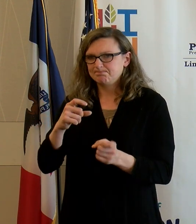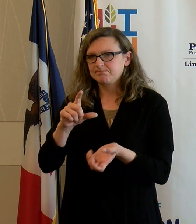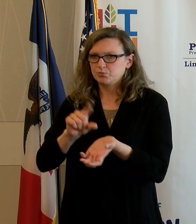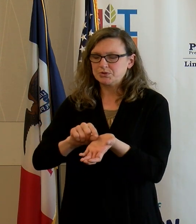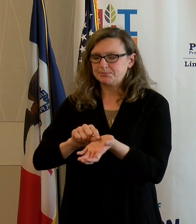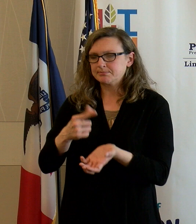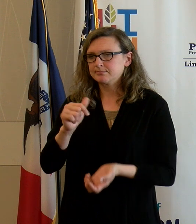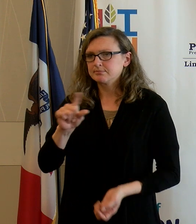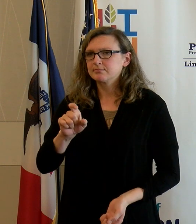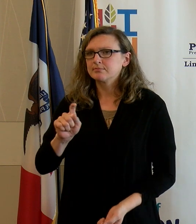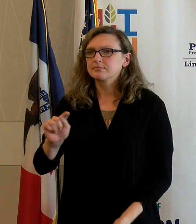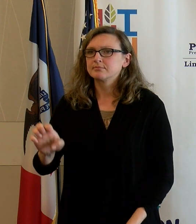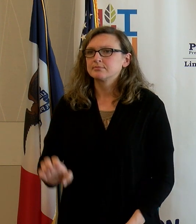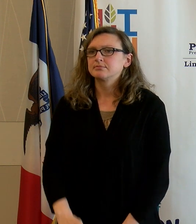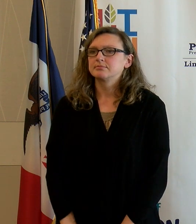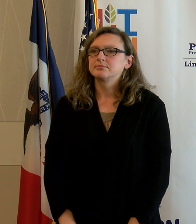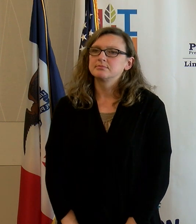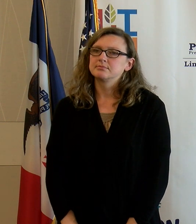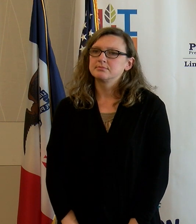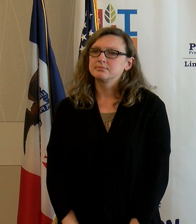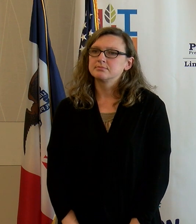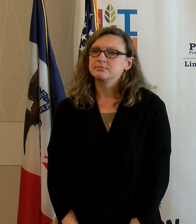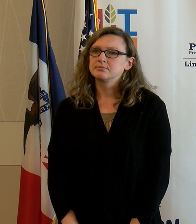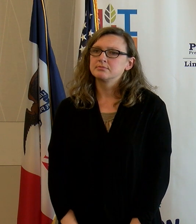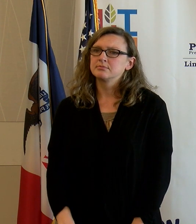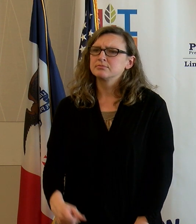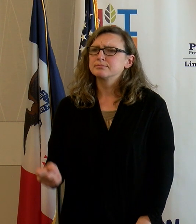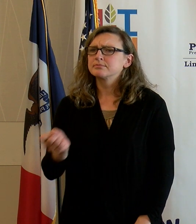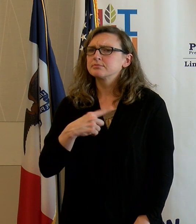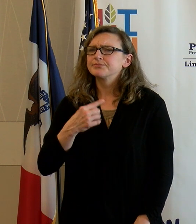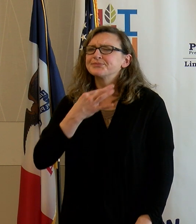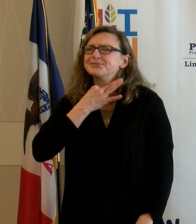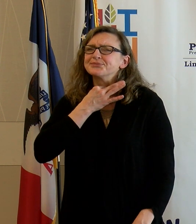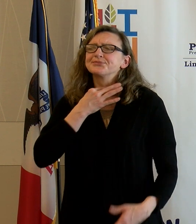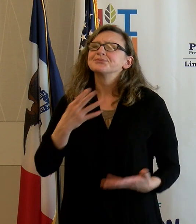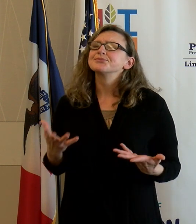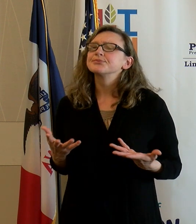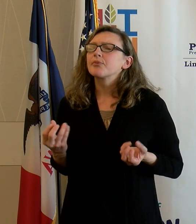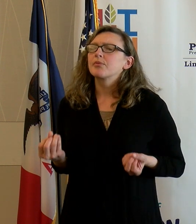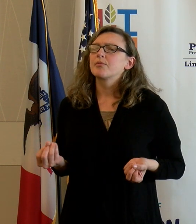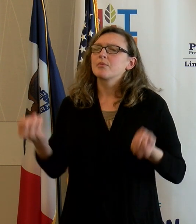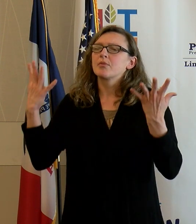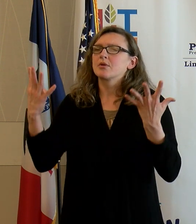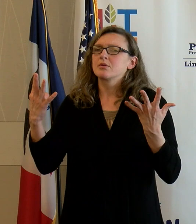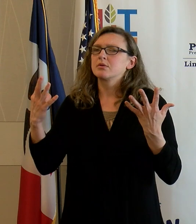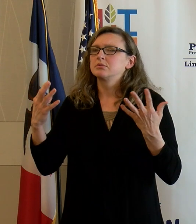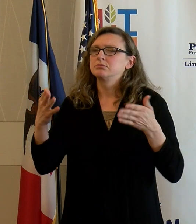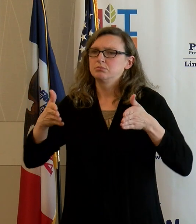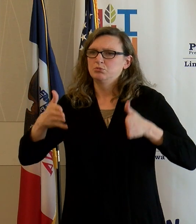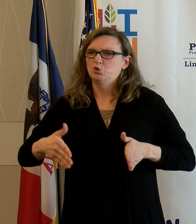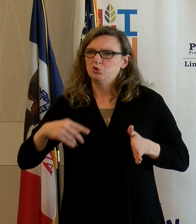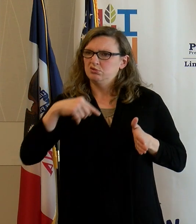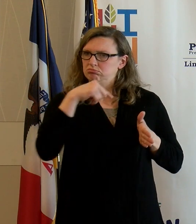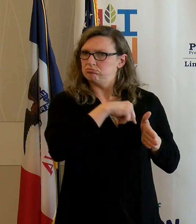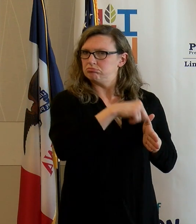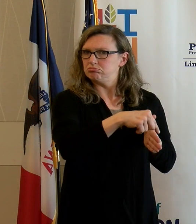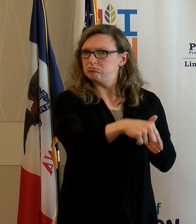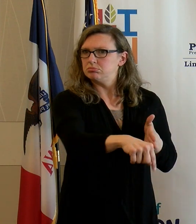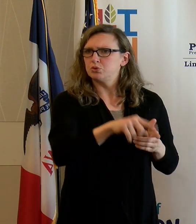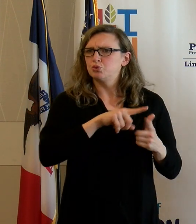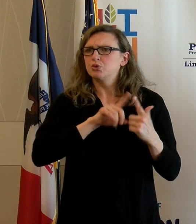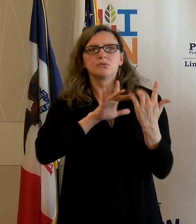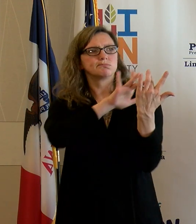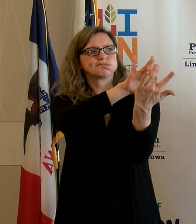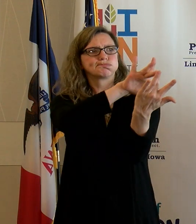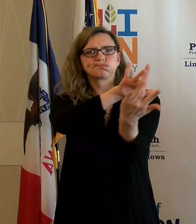How many people do you have dedicated to contact tracing? As there are more and more cases, what is your ability to do this effectively? This is for